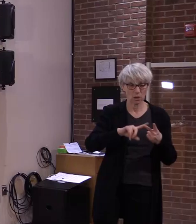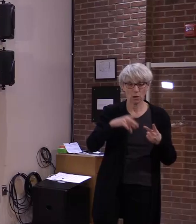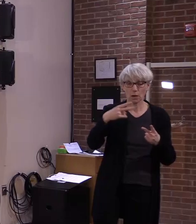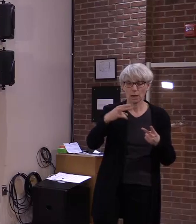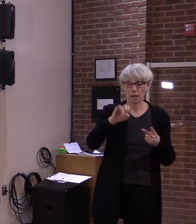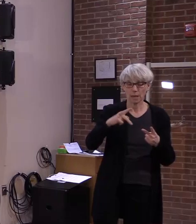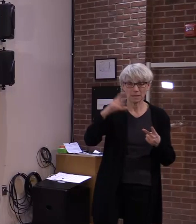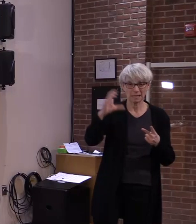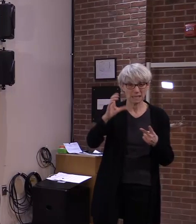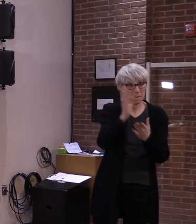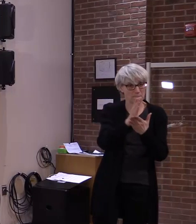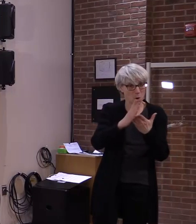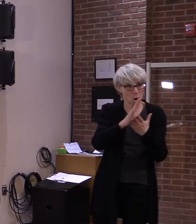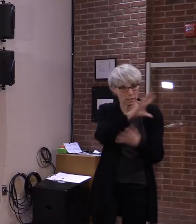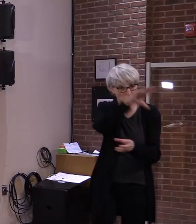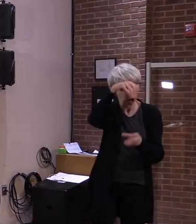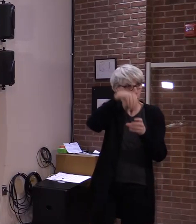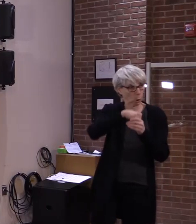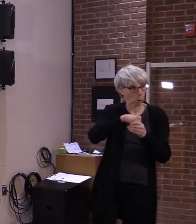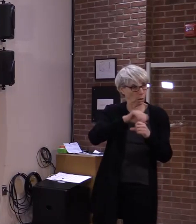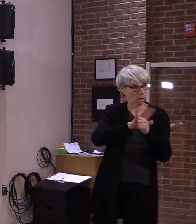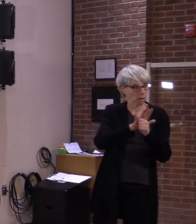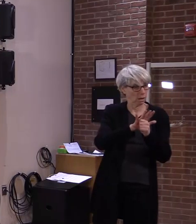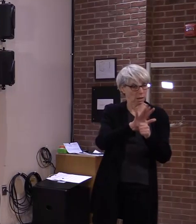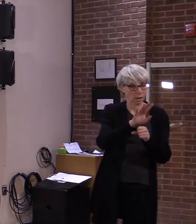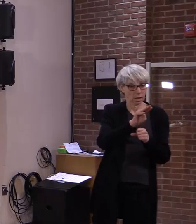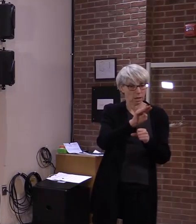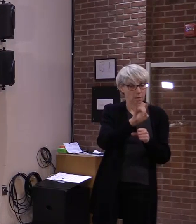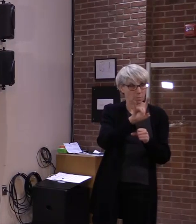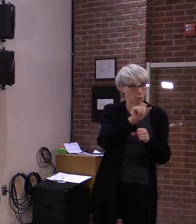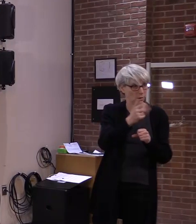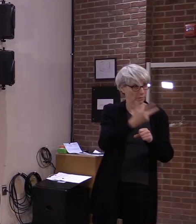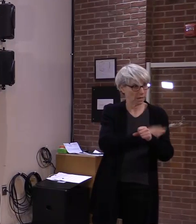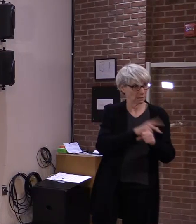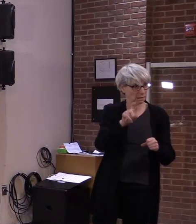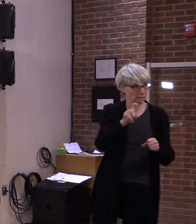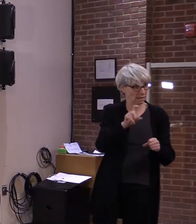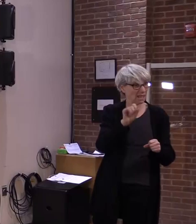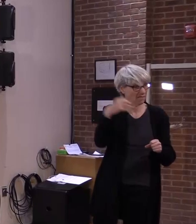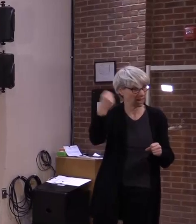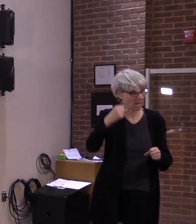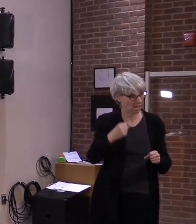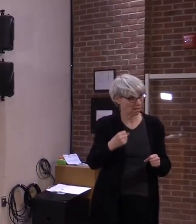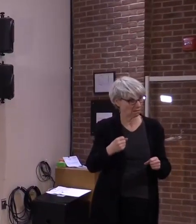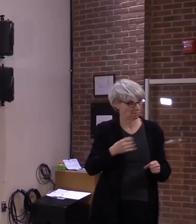in these vaccines? And this would be the Moderna vaccine. And if so, is that a concern?